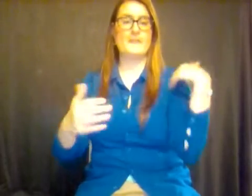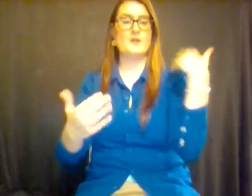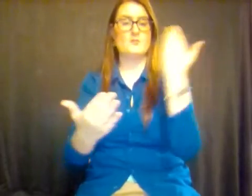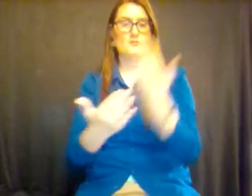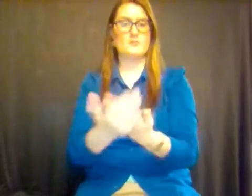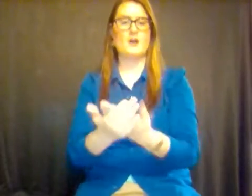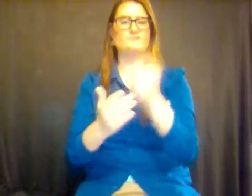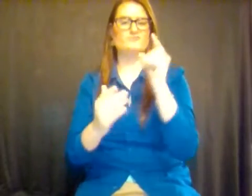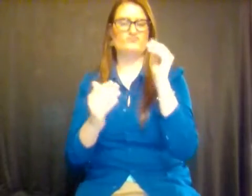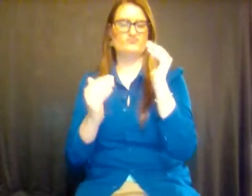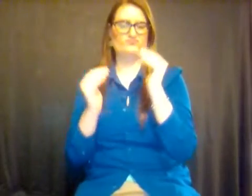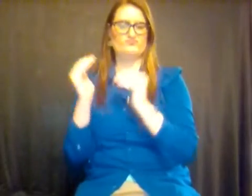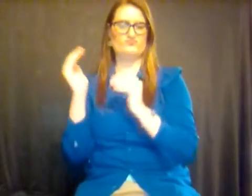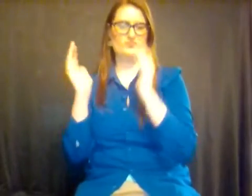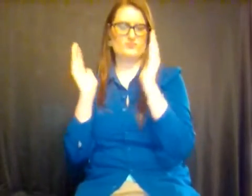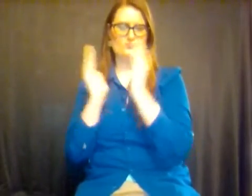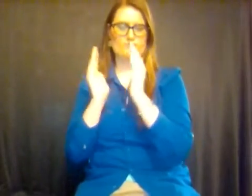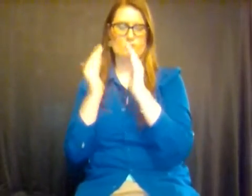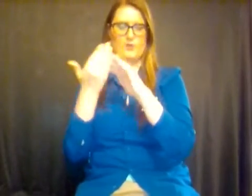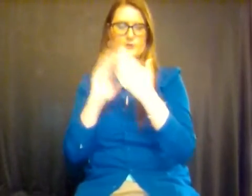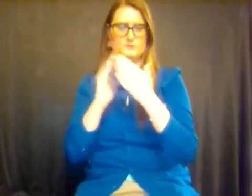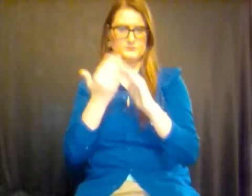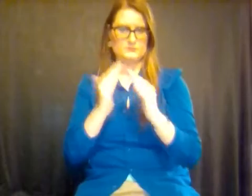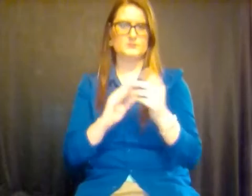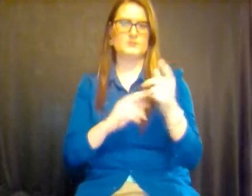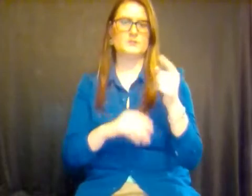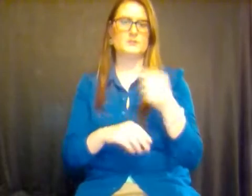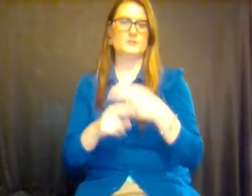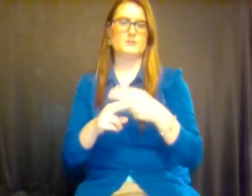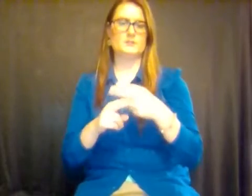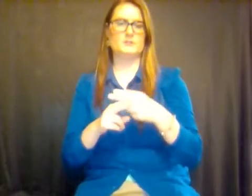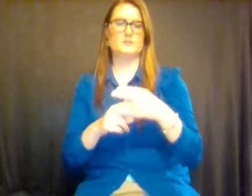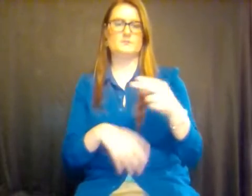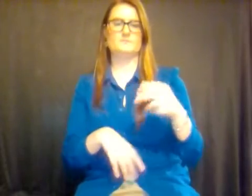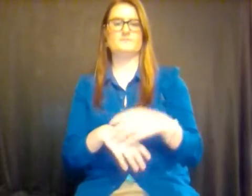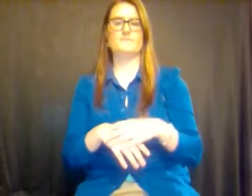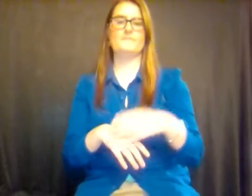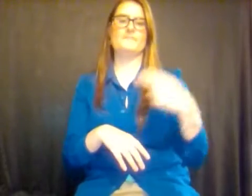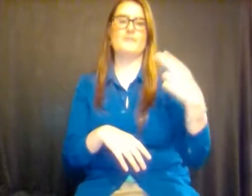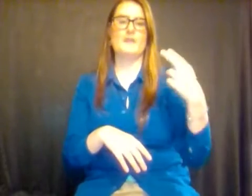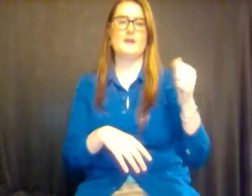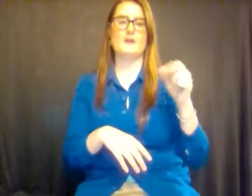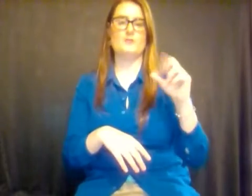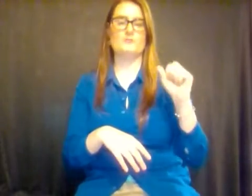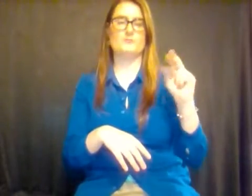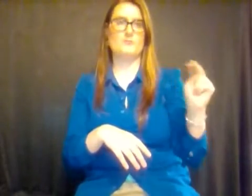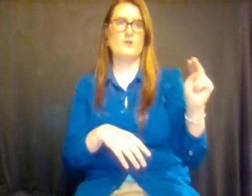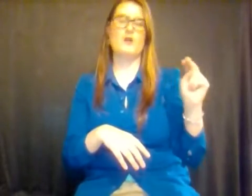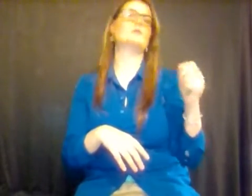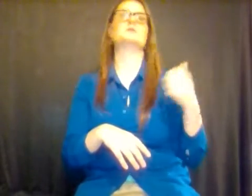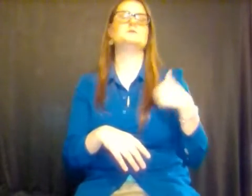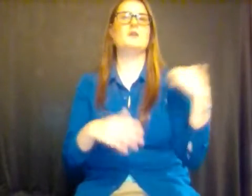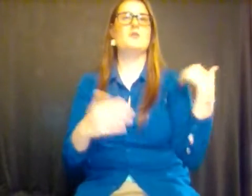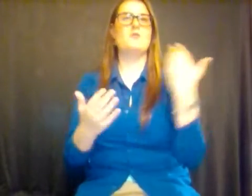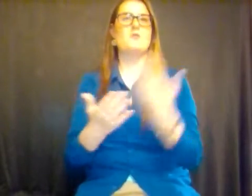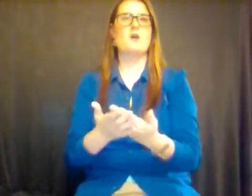Just outside the town was a well, and standing around the well were shepherds watering their sheep. They were a hairy, smelly bunch.